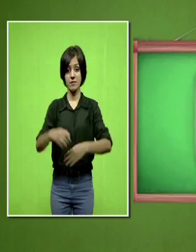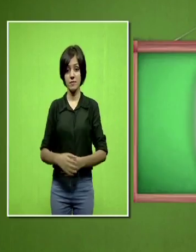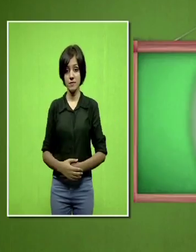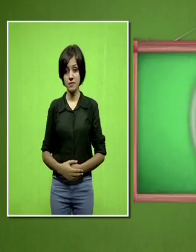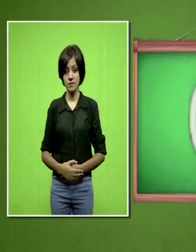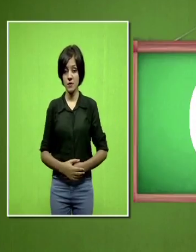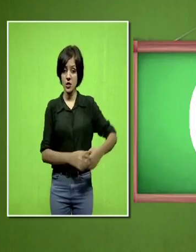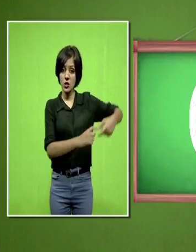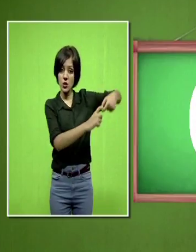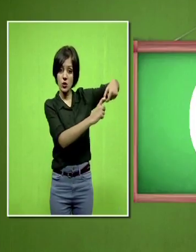Q,